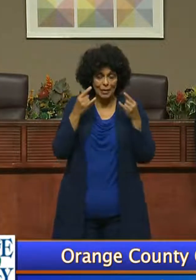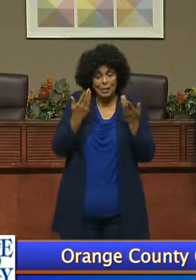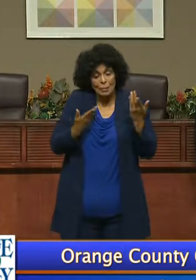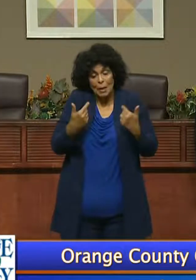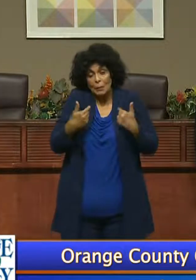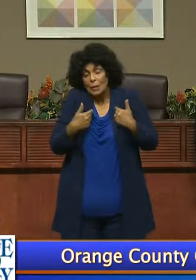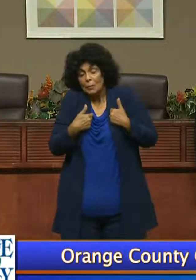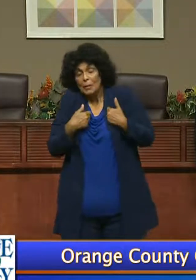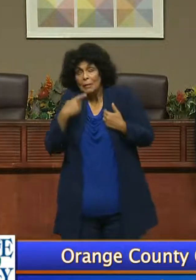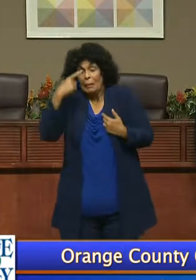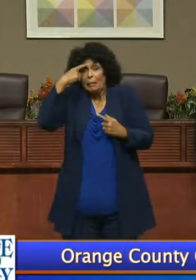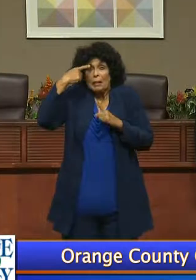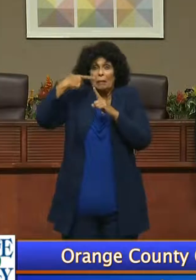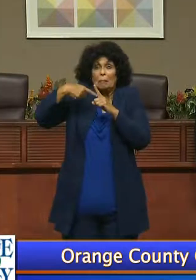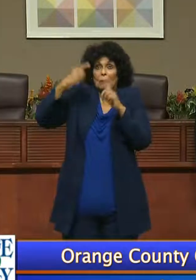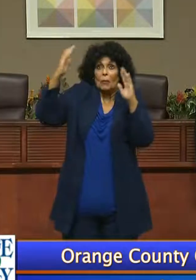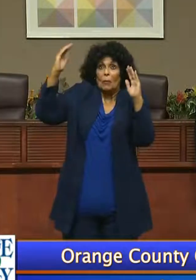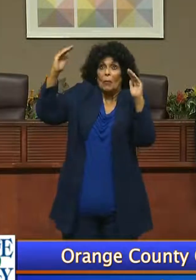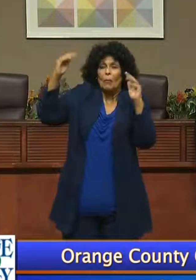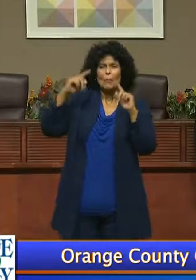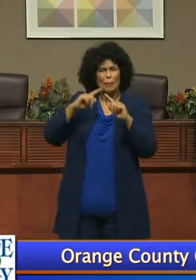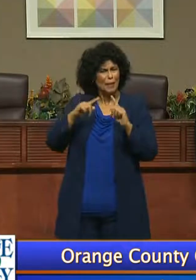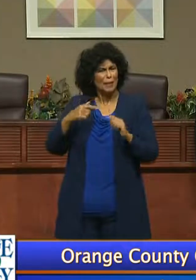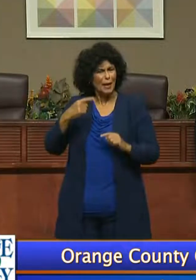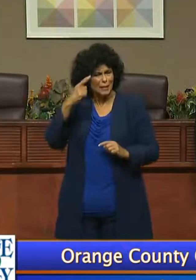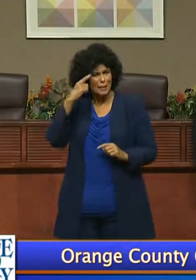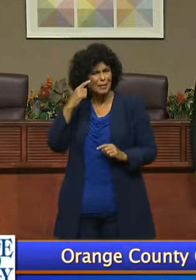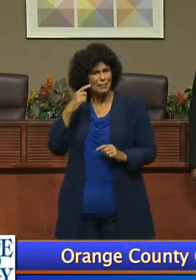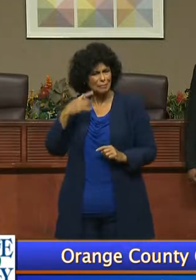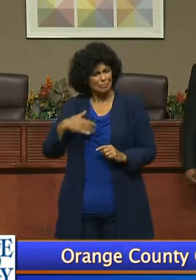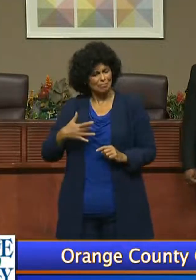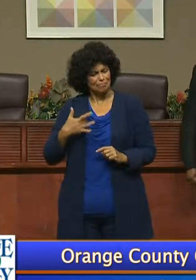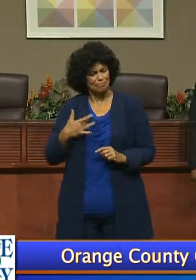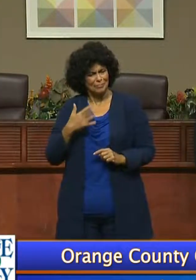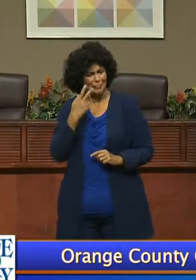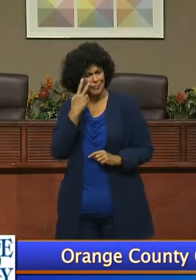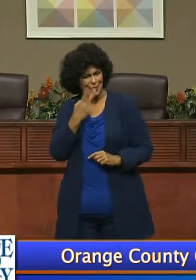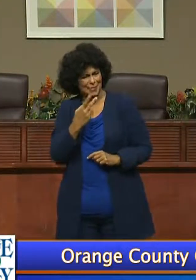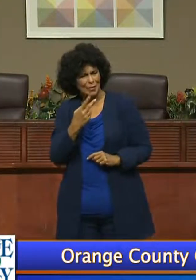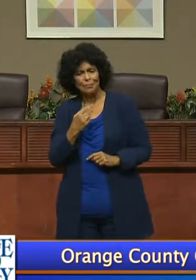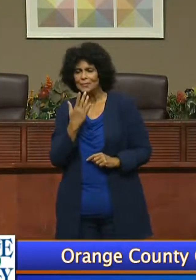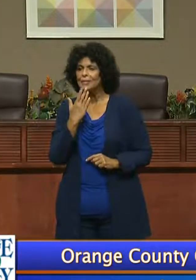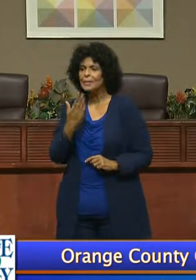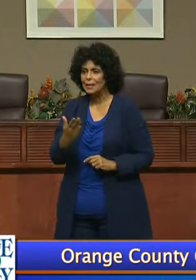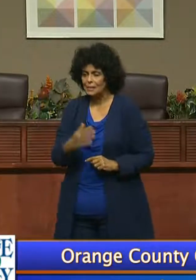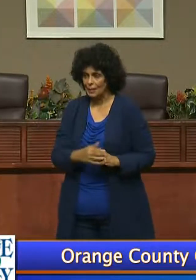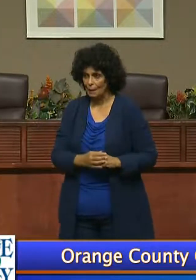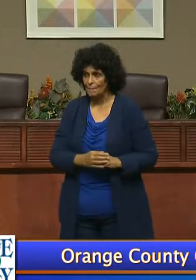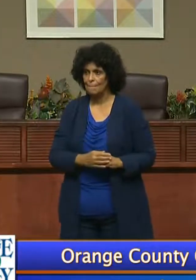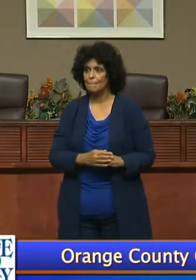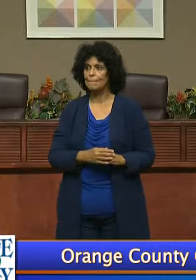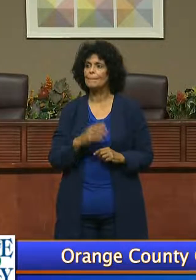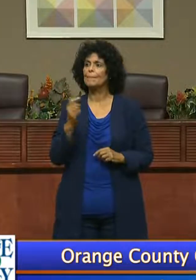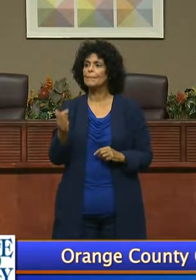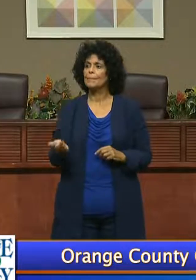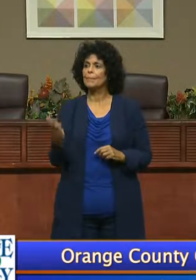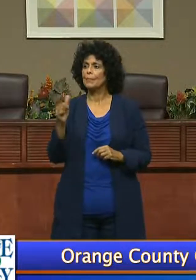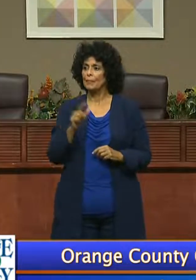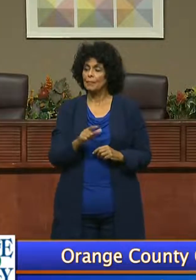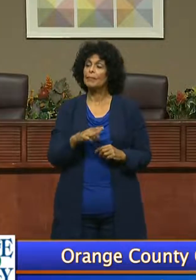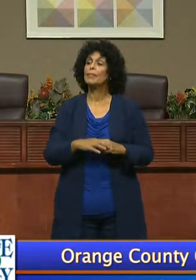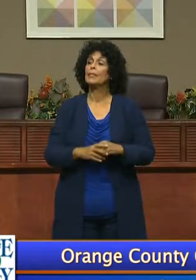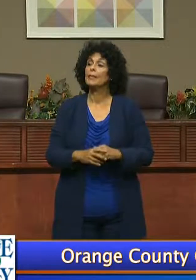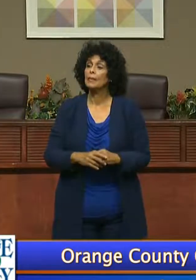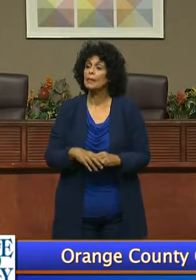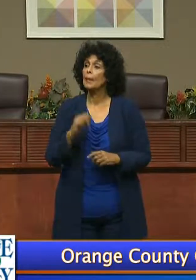but I have seen it. I think I have seen it. Thank you. Gracias. Hello, Alibet Suárez para Más 100.7 FM.